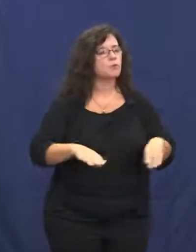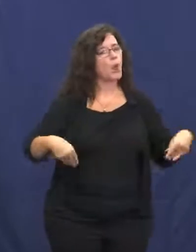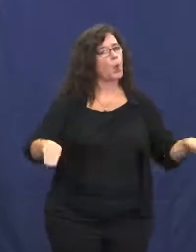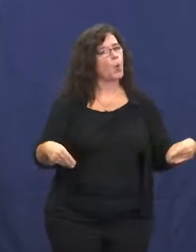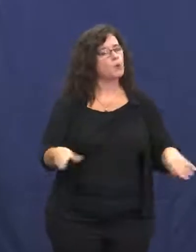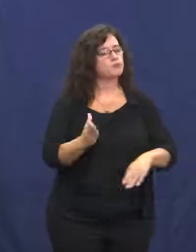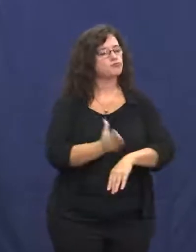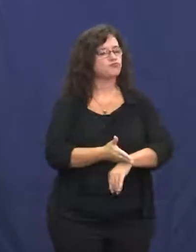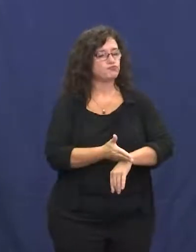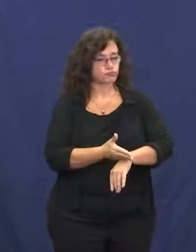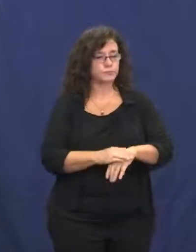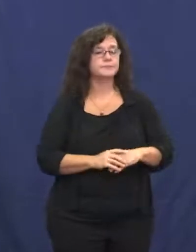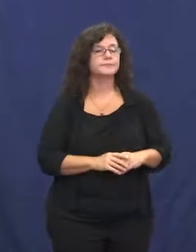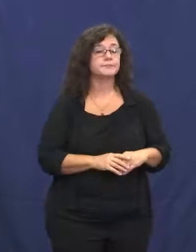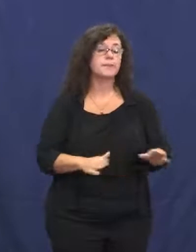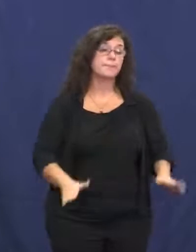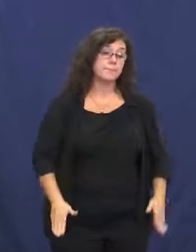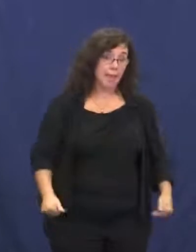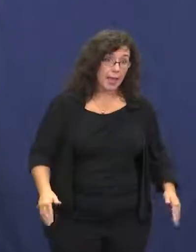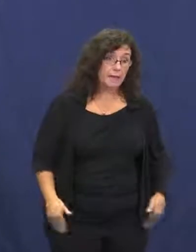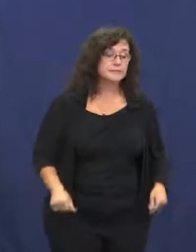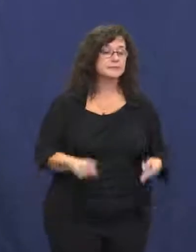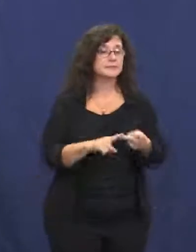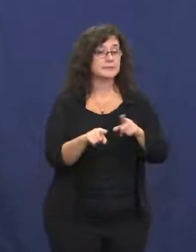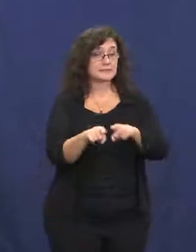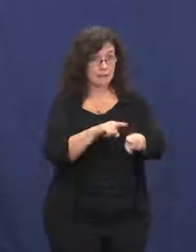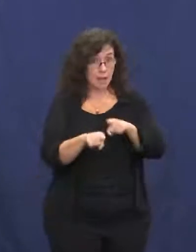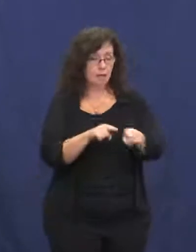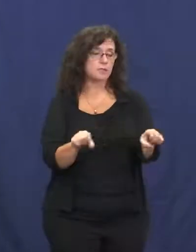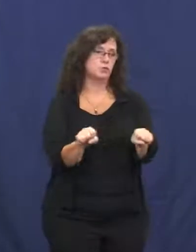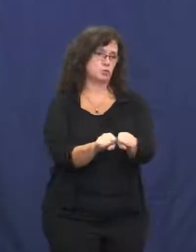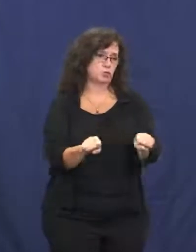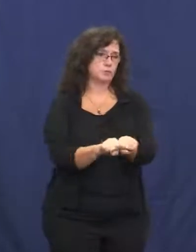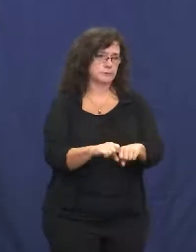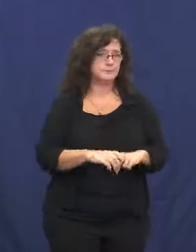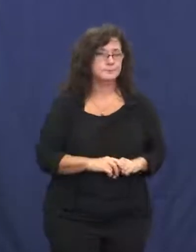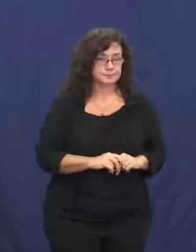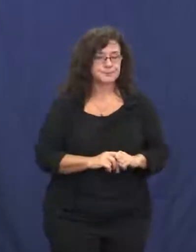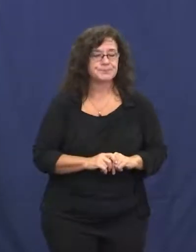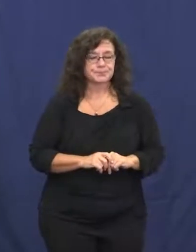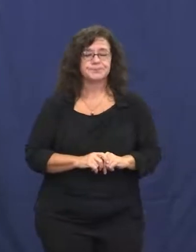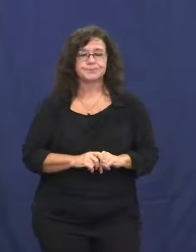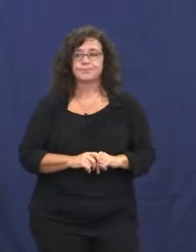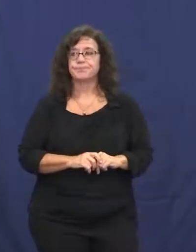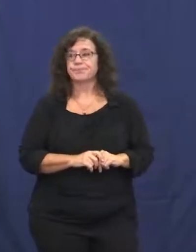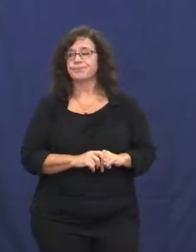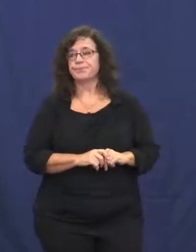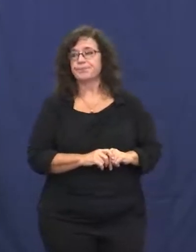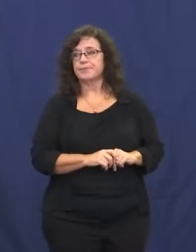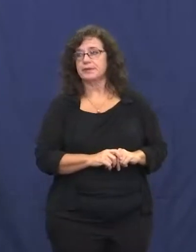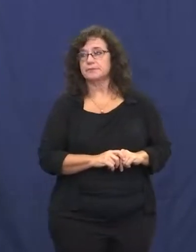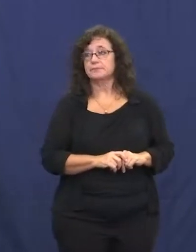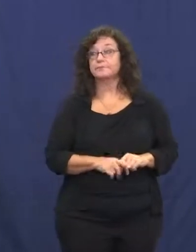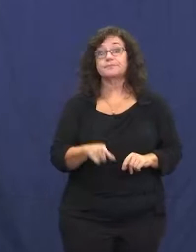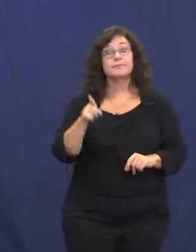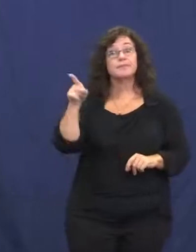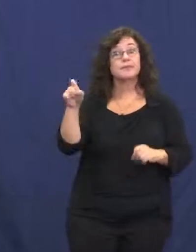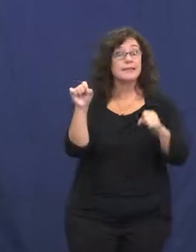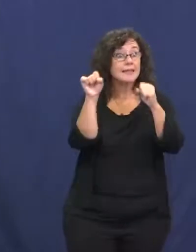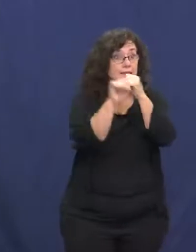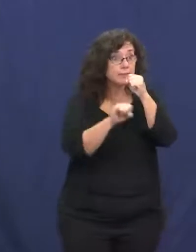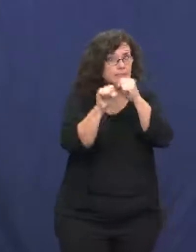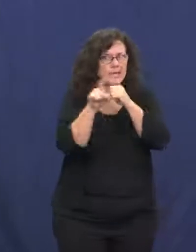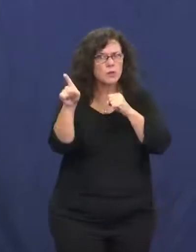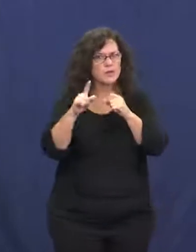loose, pants, socks, and shoes. If these mosquitoes tend to continue to